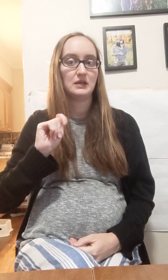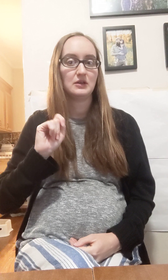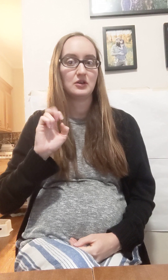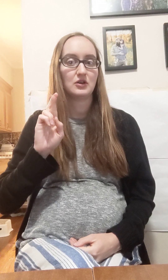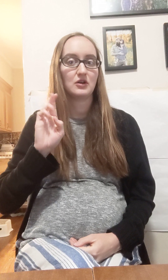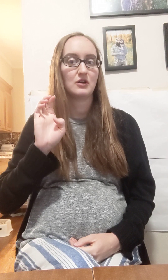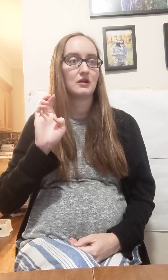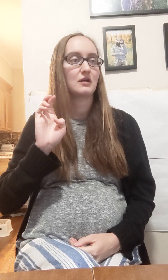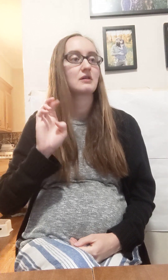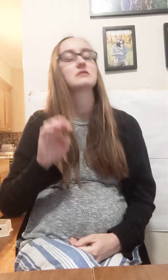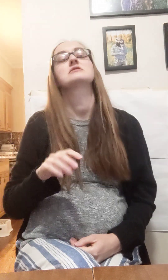Peter,